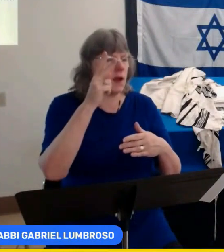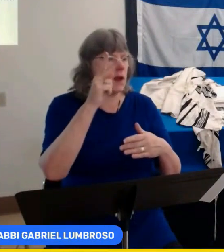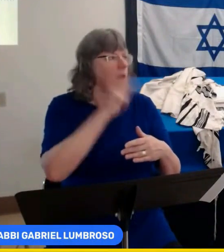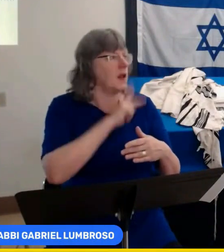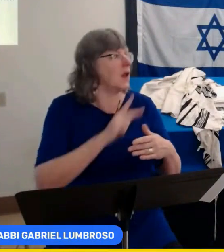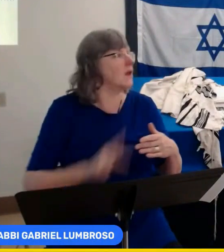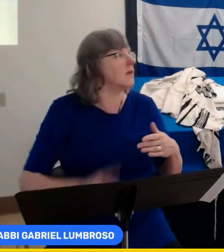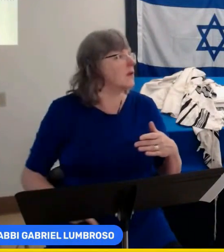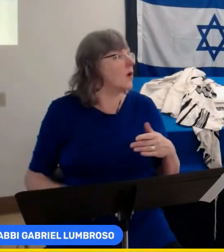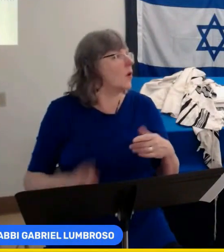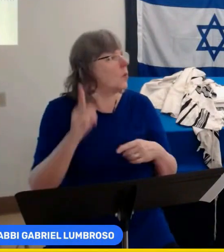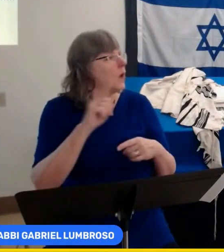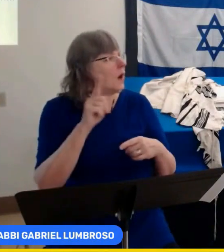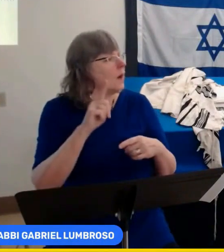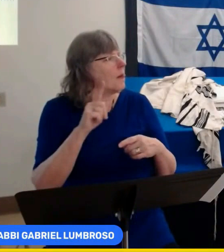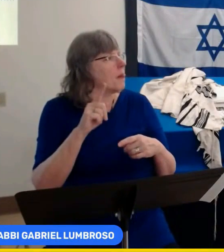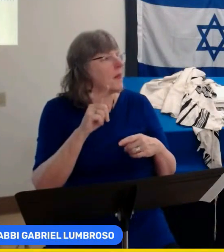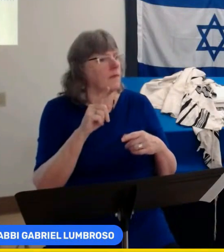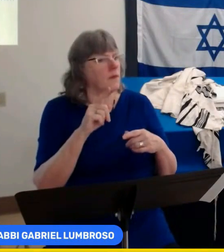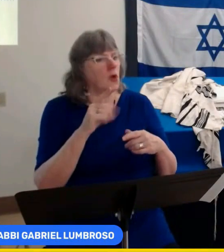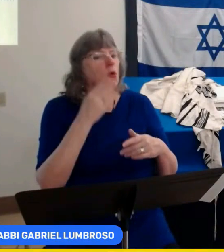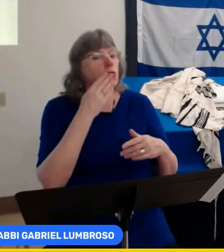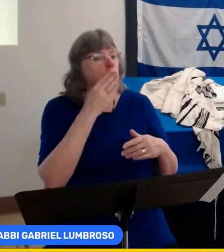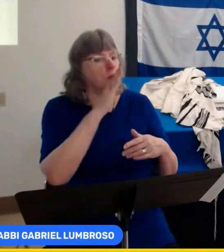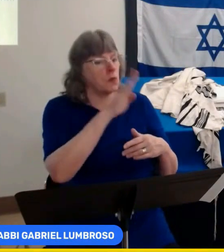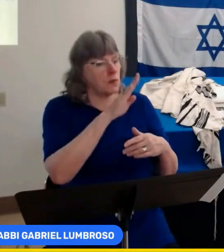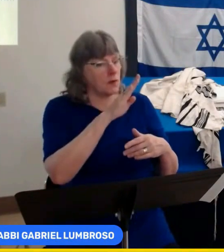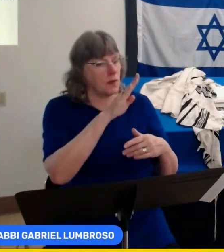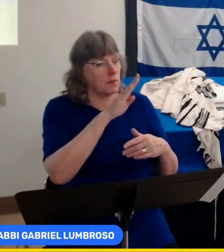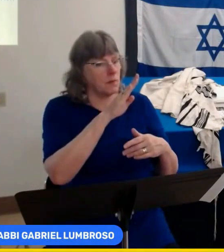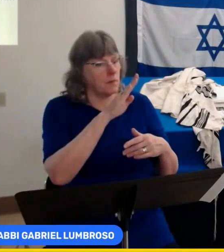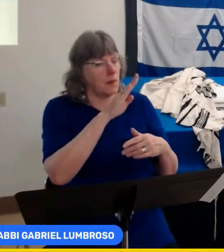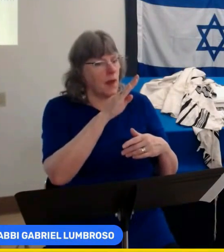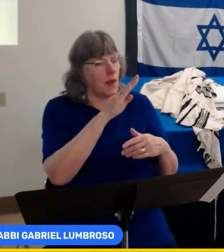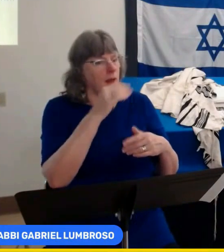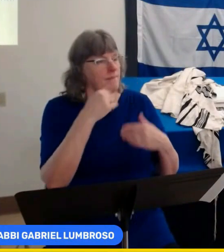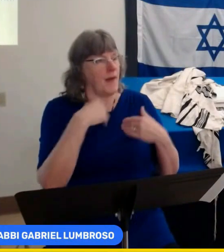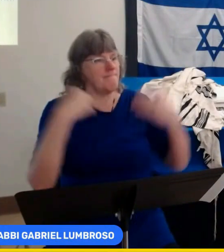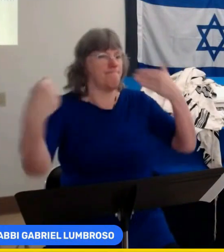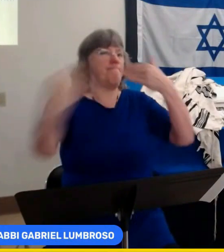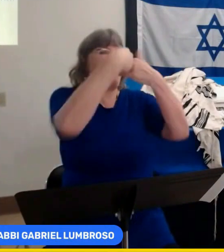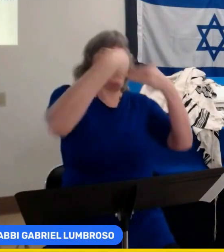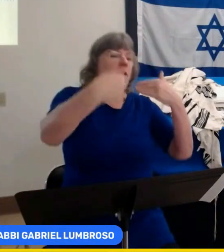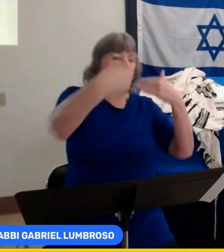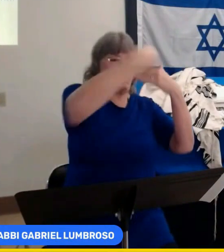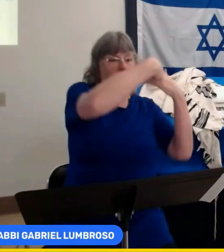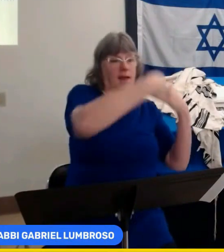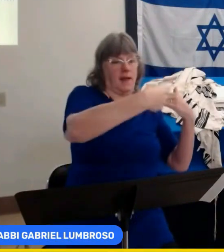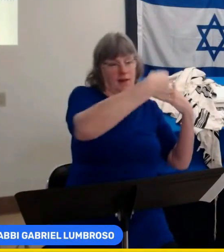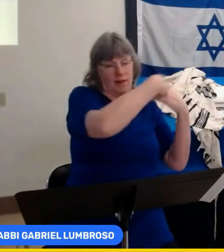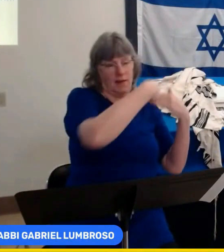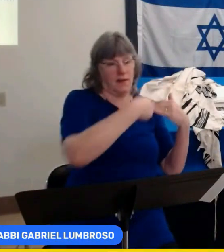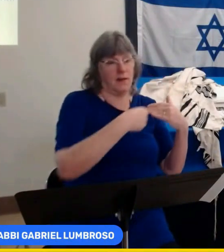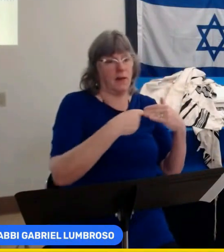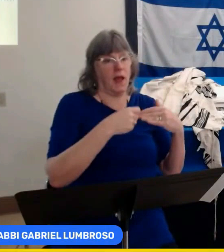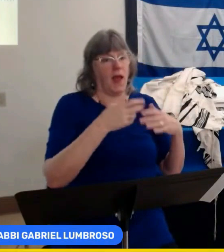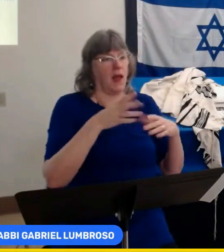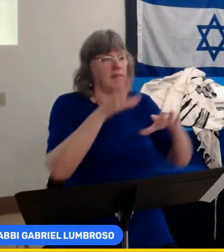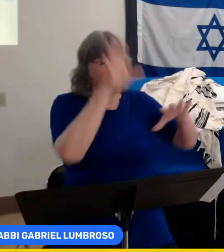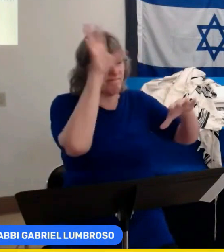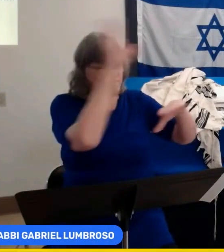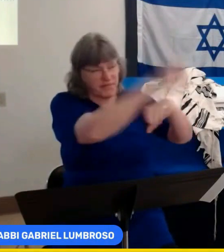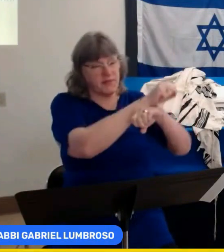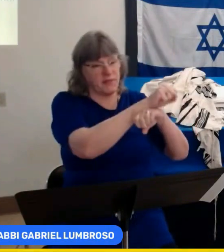remember, where Jerusalem was under attack and under siege,